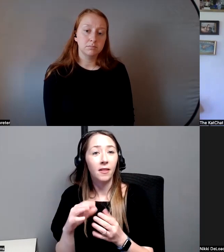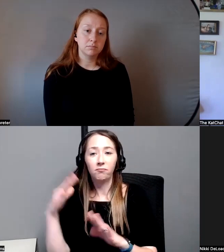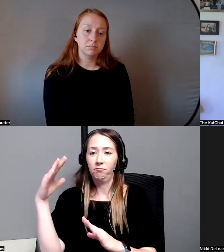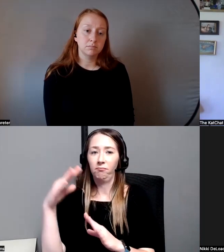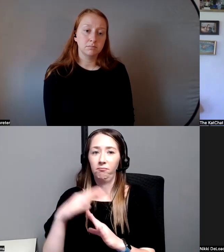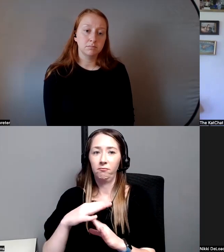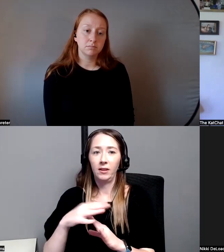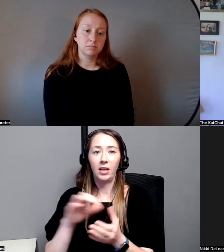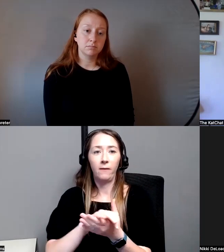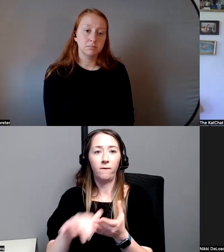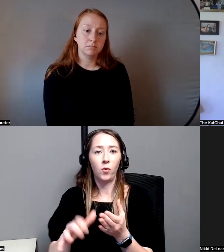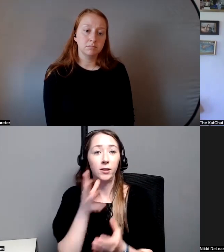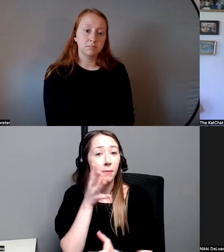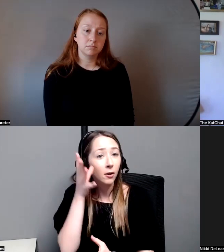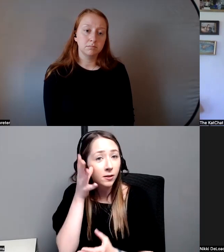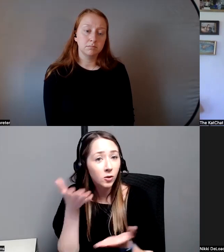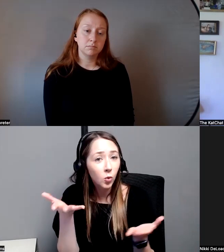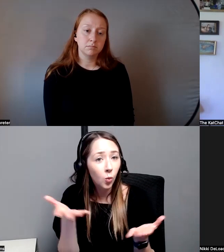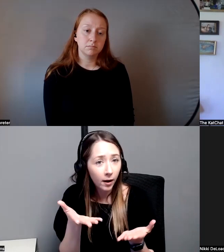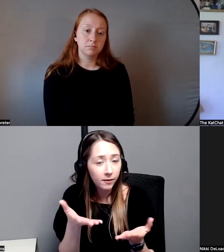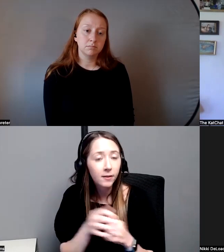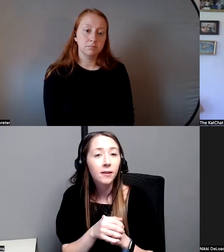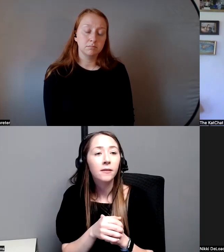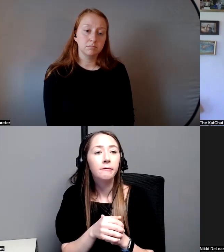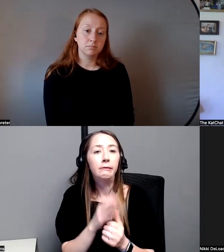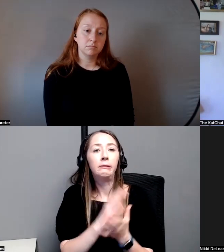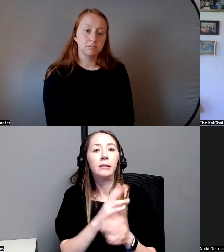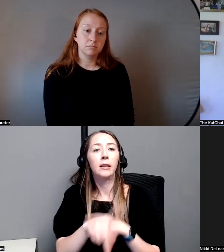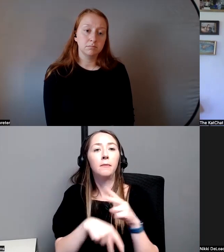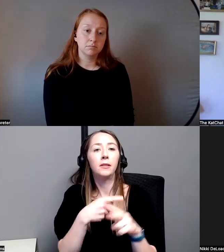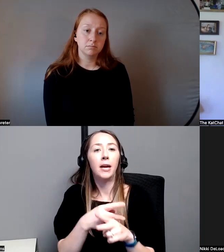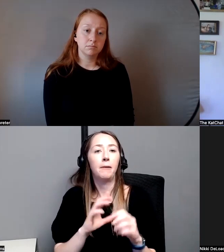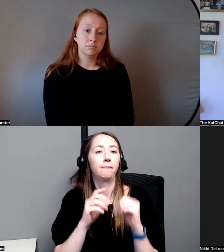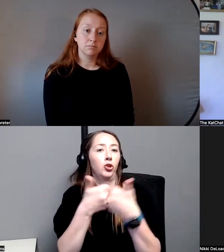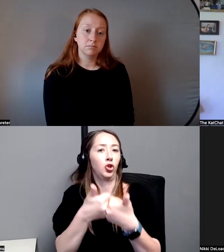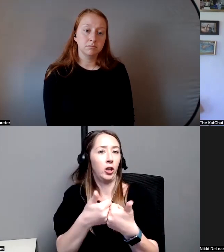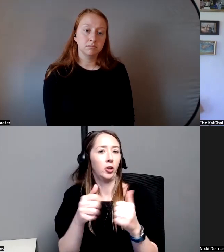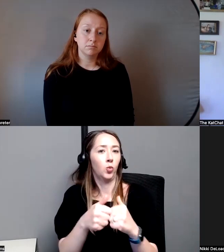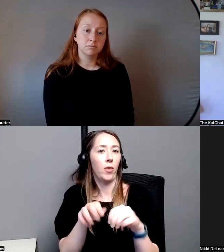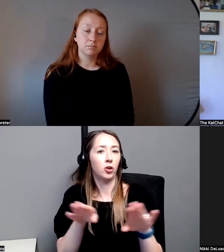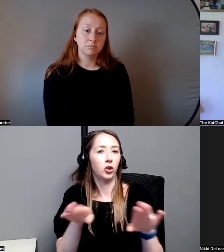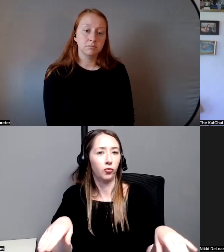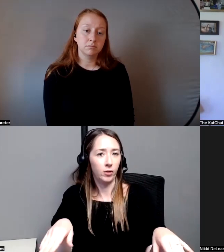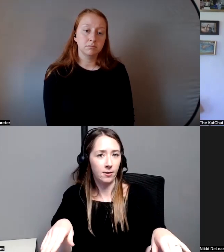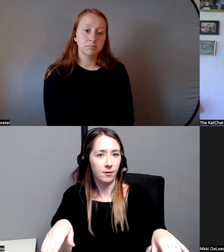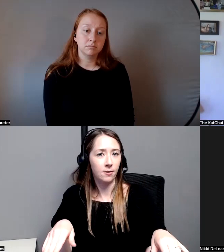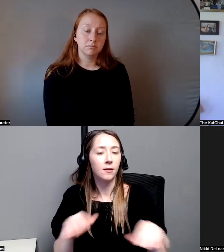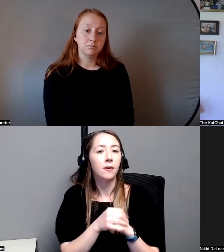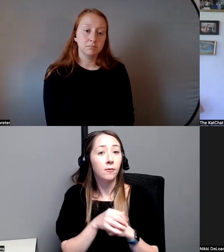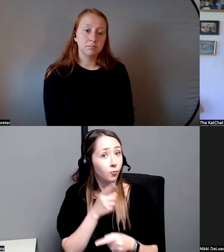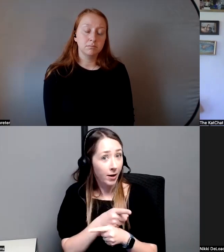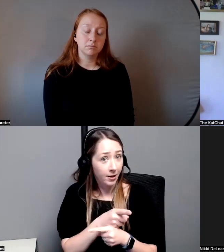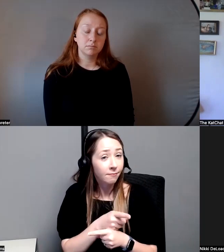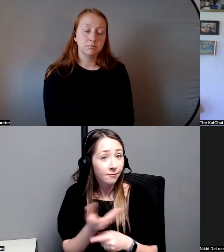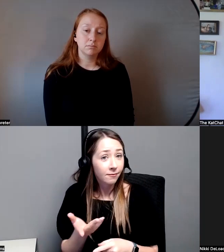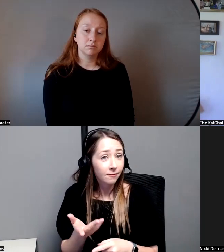can divorce parents is some type of challenge with their children, right? Whether